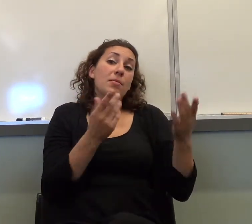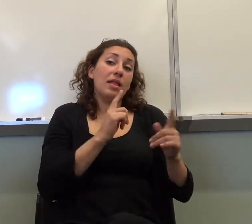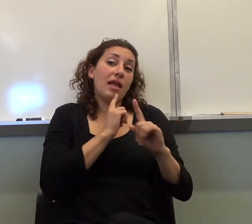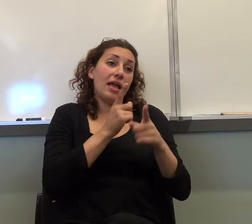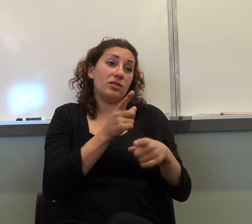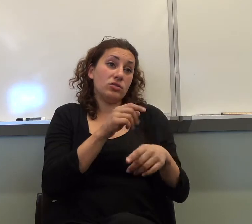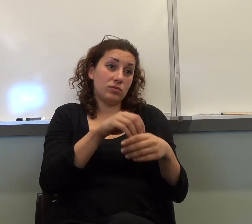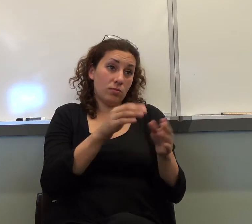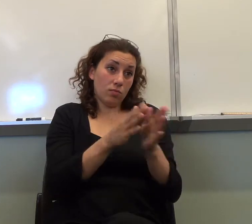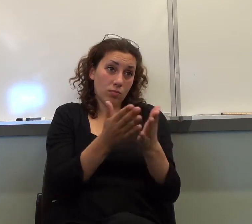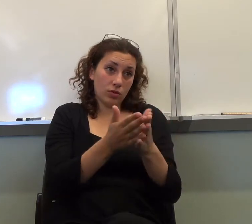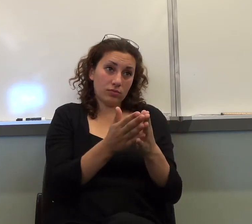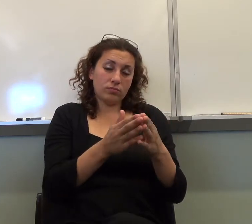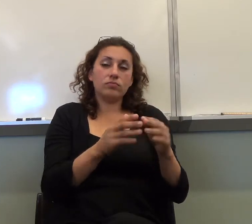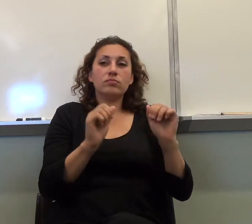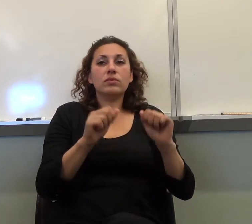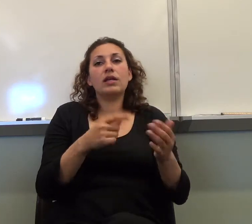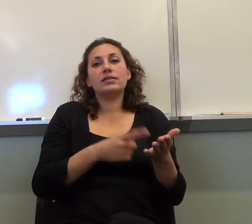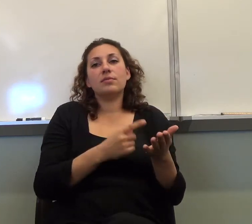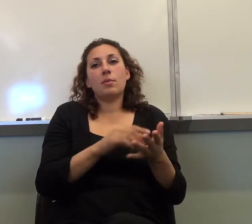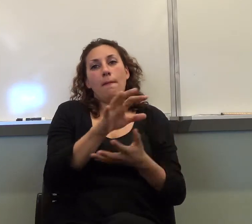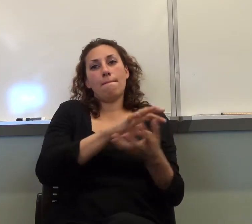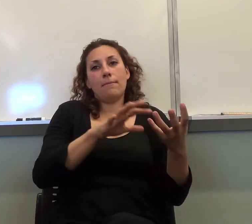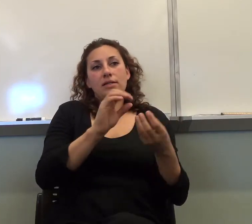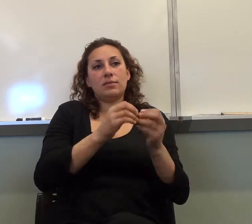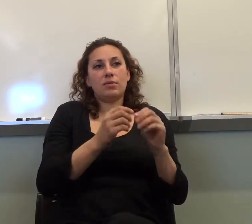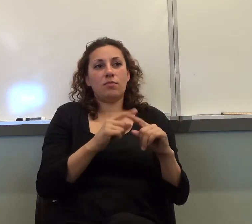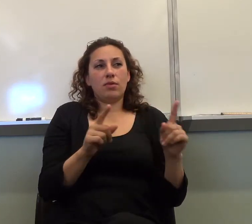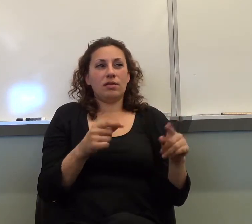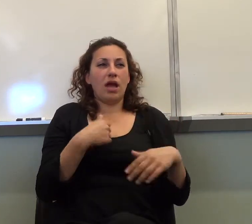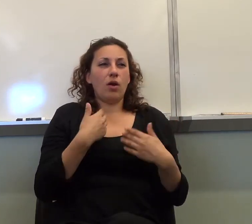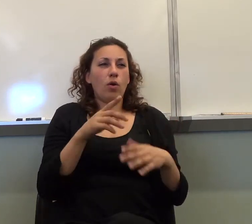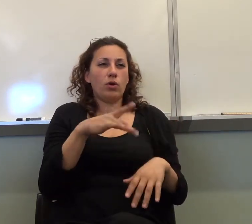sure you know how to do that. I won't bore you with that.